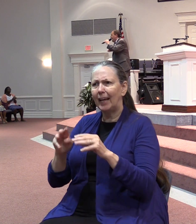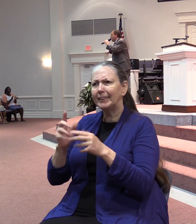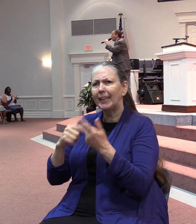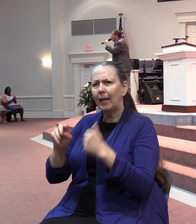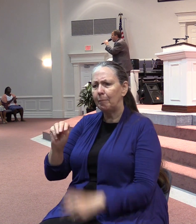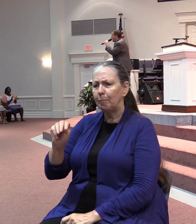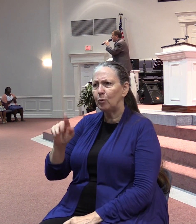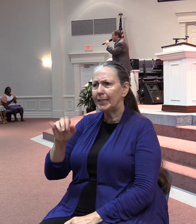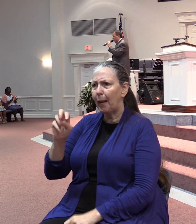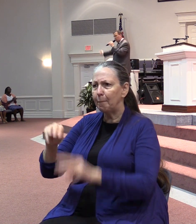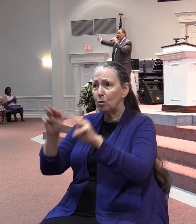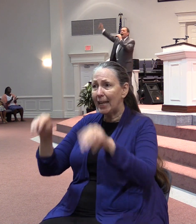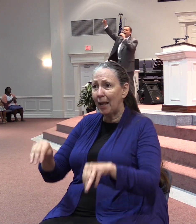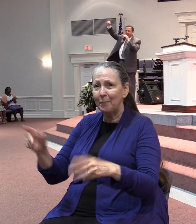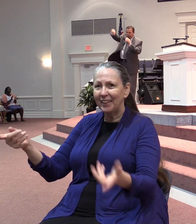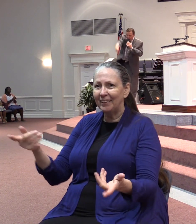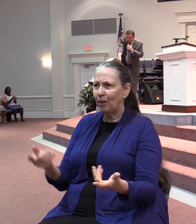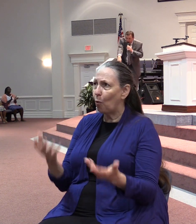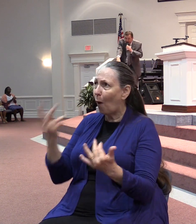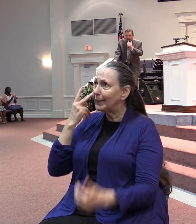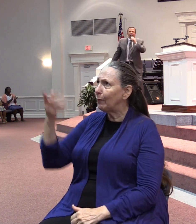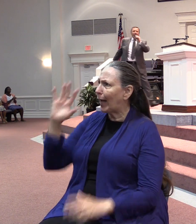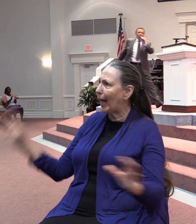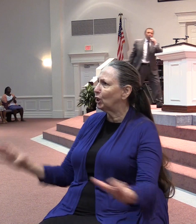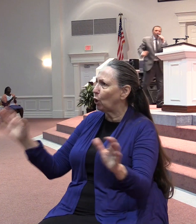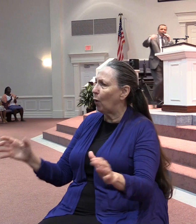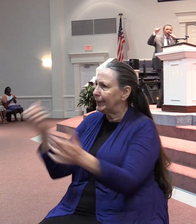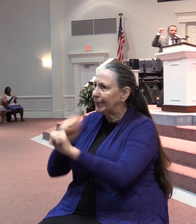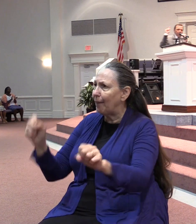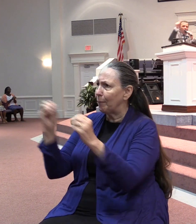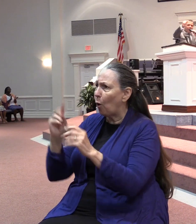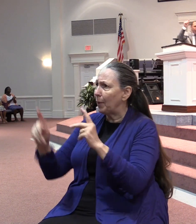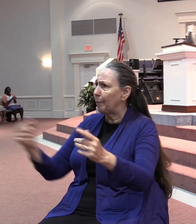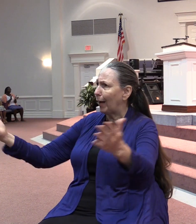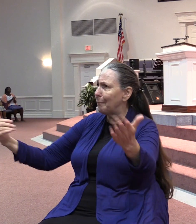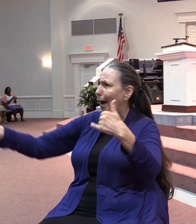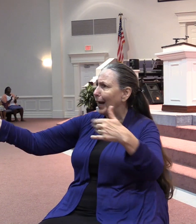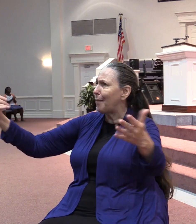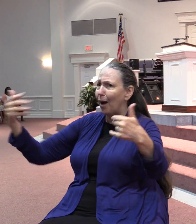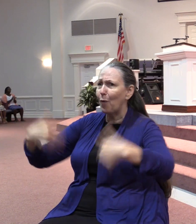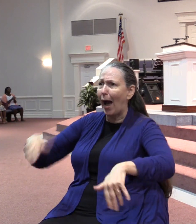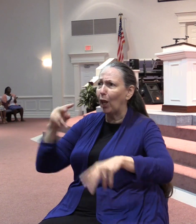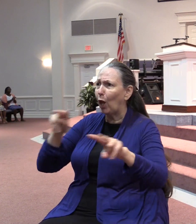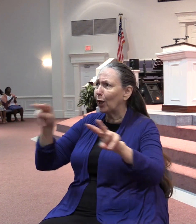point back. We want to be able to say, look what God is doing and look what God is going to do.